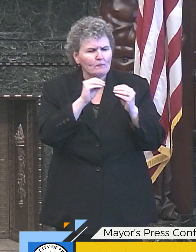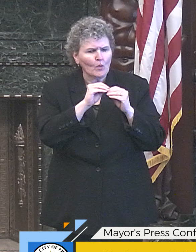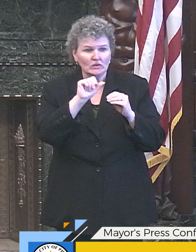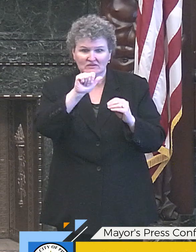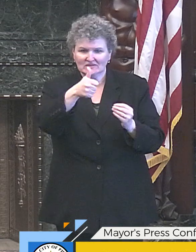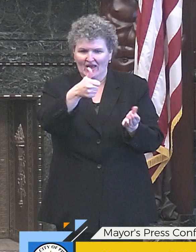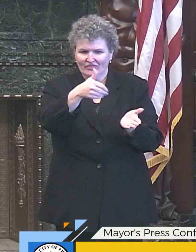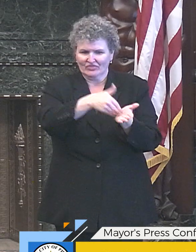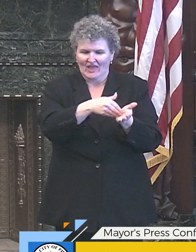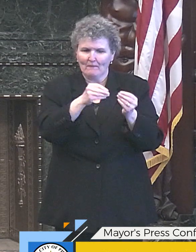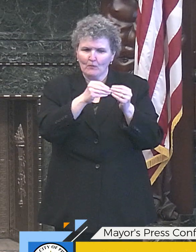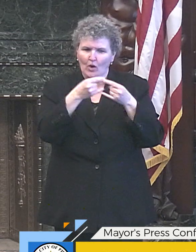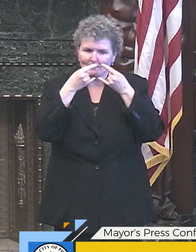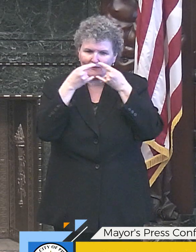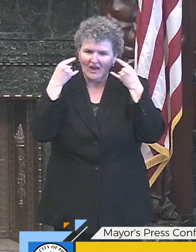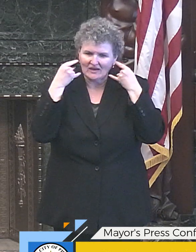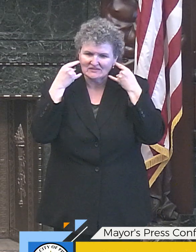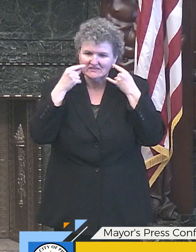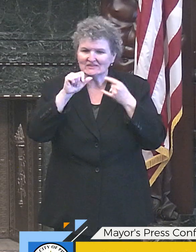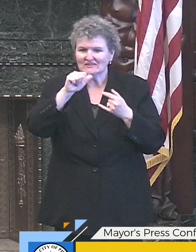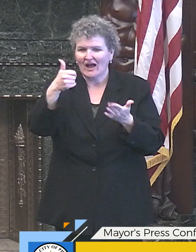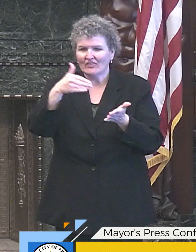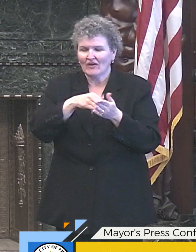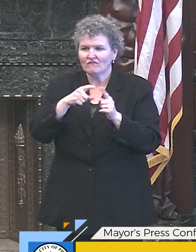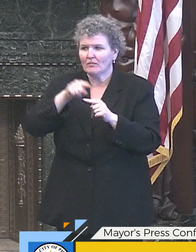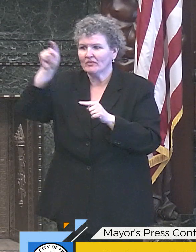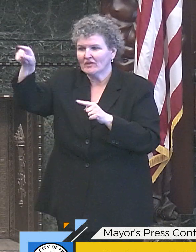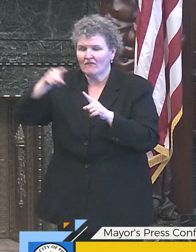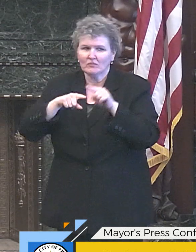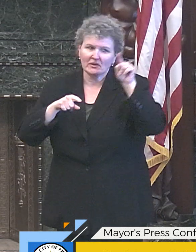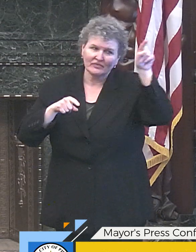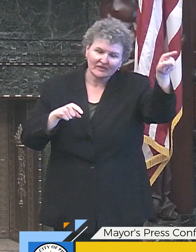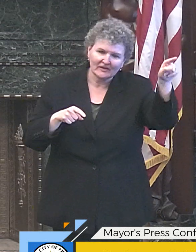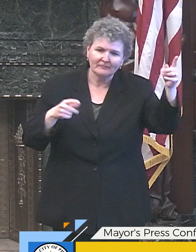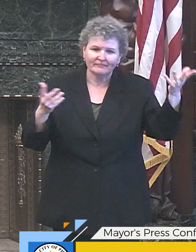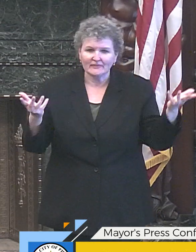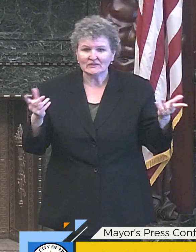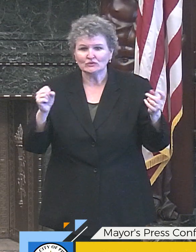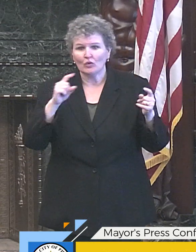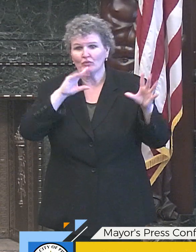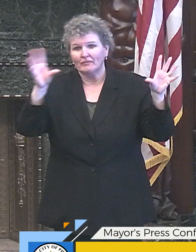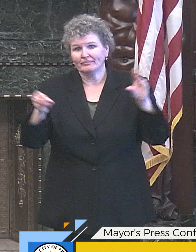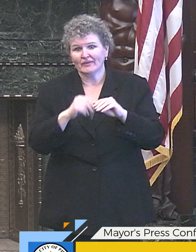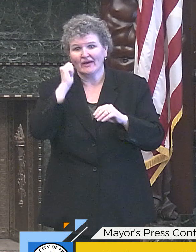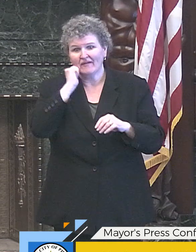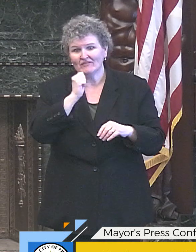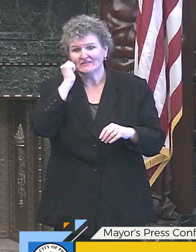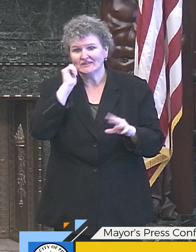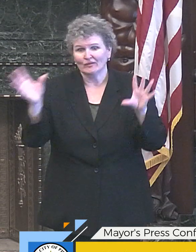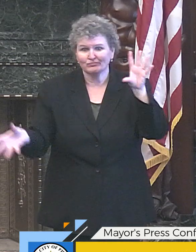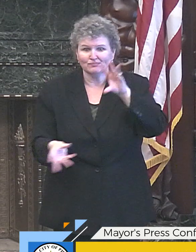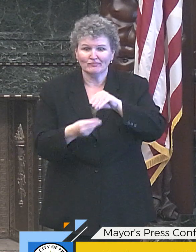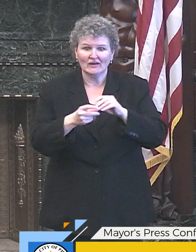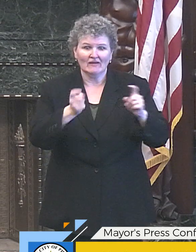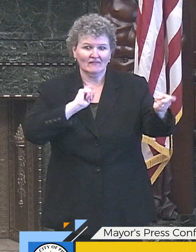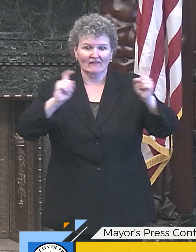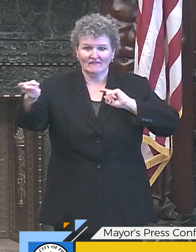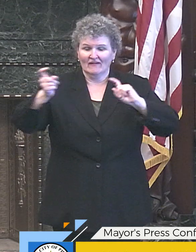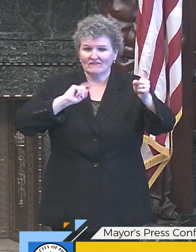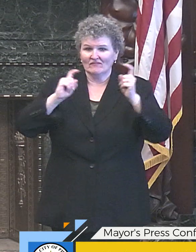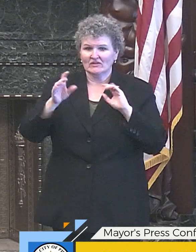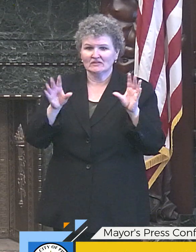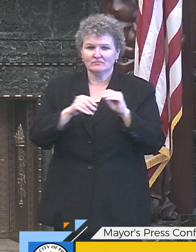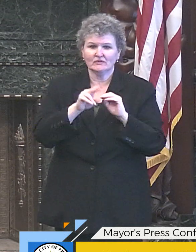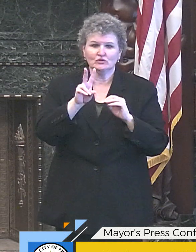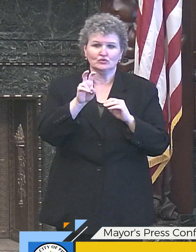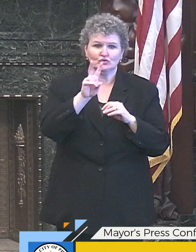from this place or 20,000 from this place? Because you need 30,000 masks a day, correct? We said, give us all of your N95 masks that you